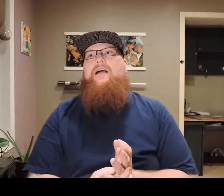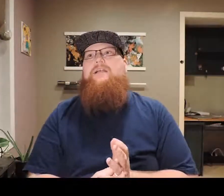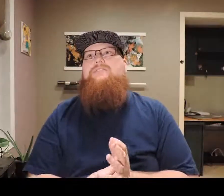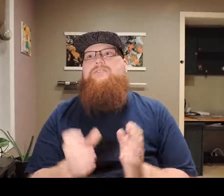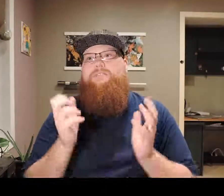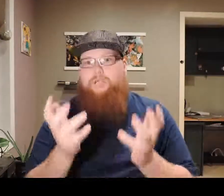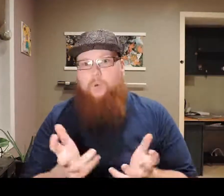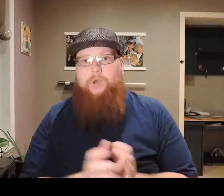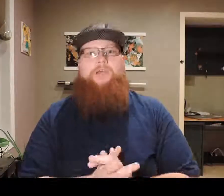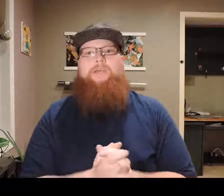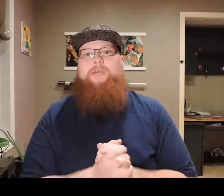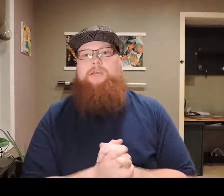So,